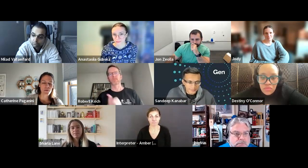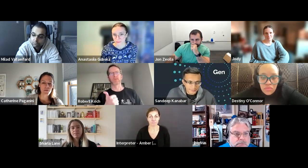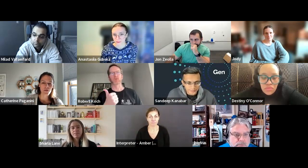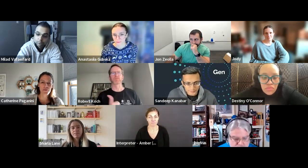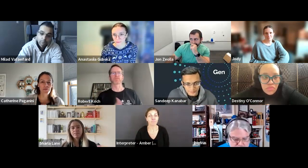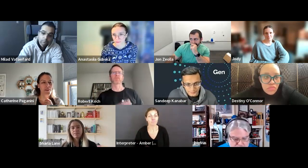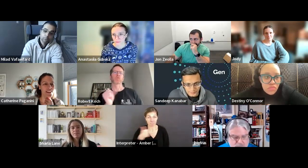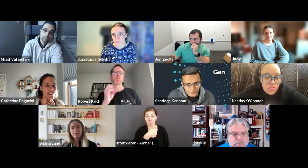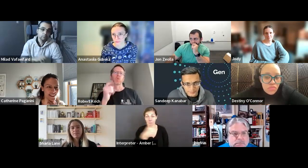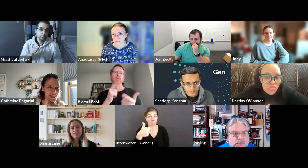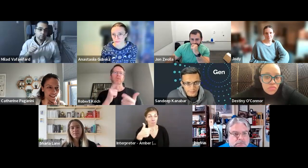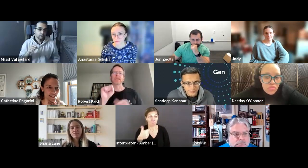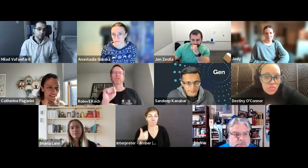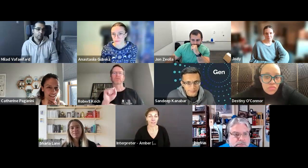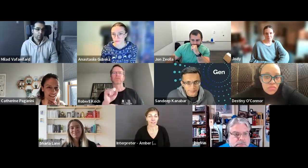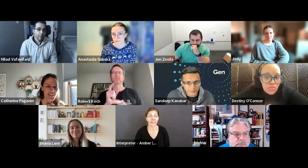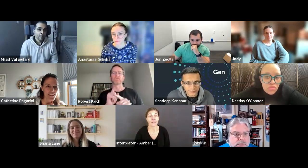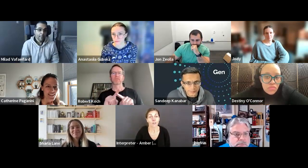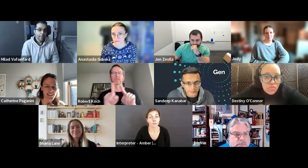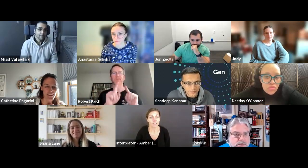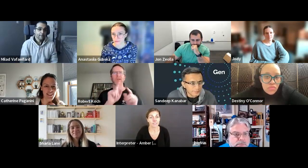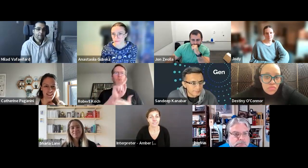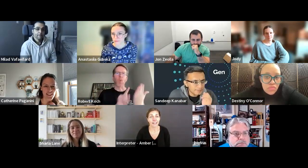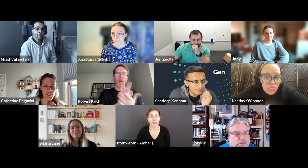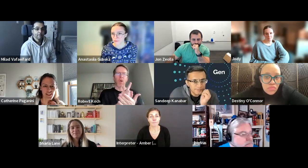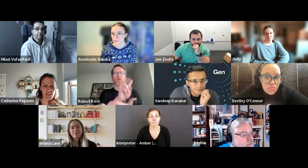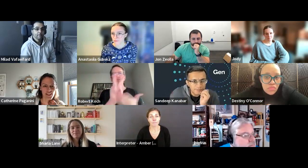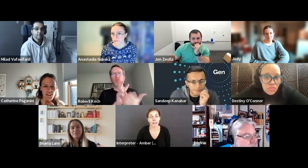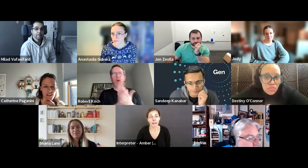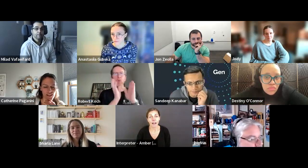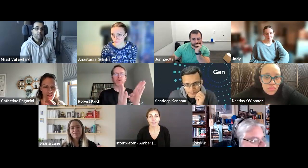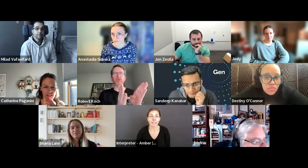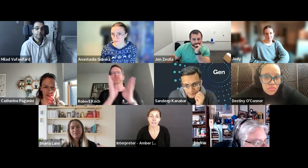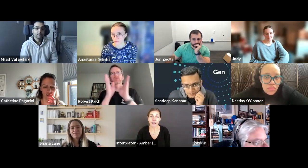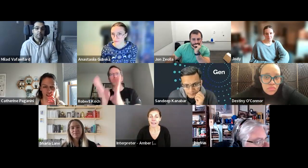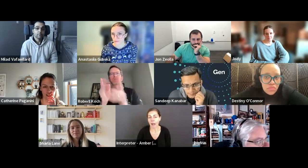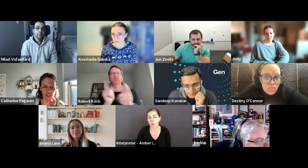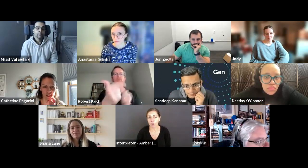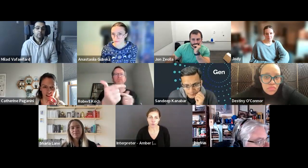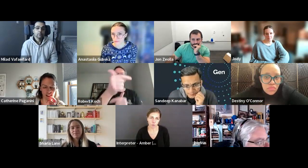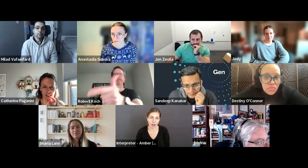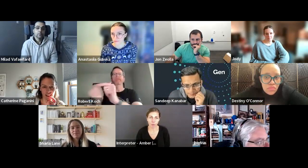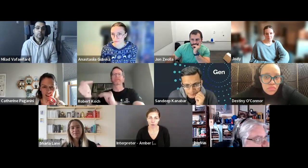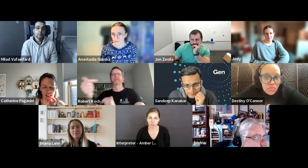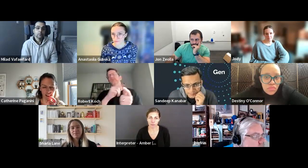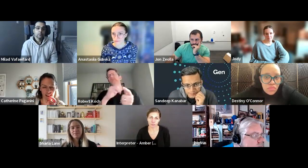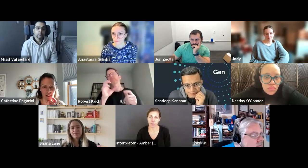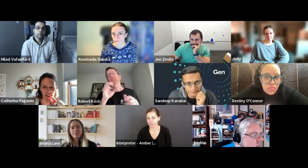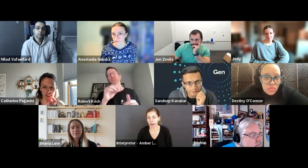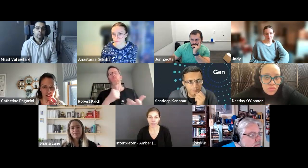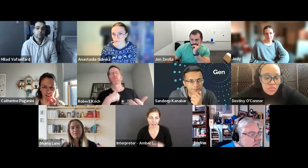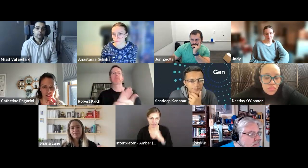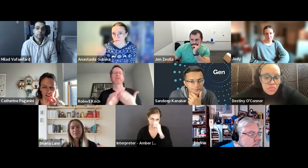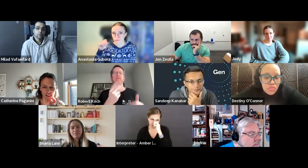Okay, thumbs up from Anastasia. Rob says, I think an hour or 2 hours,